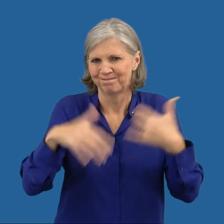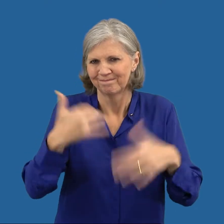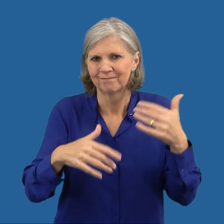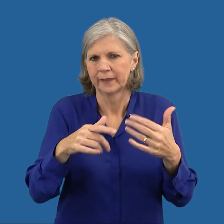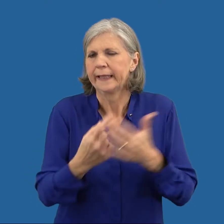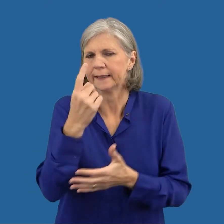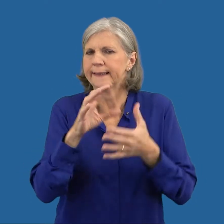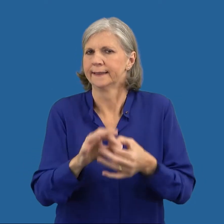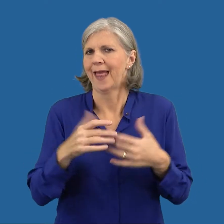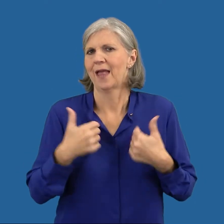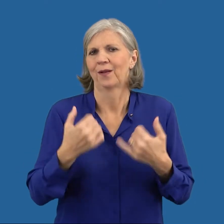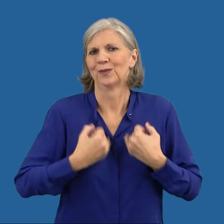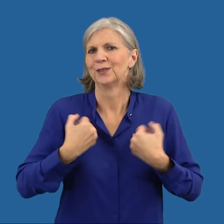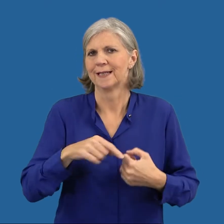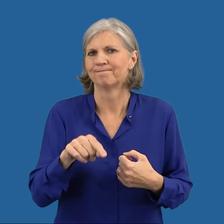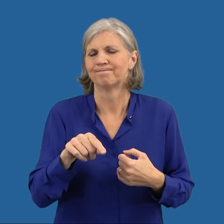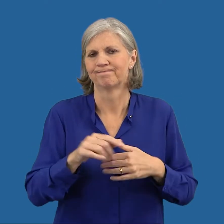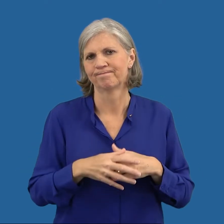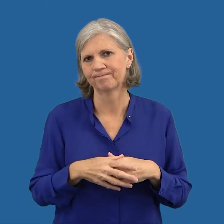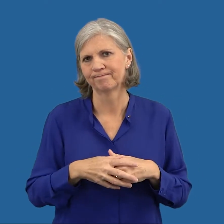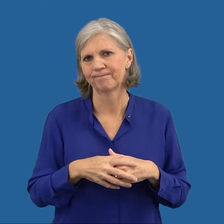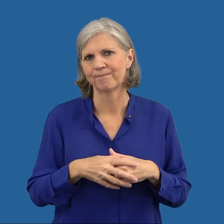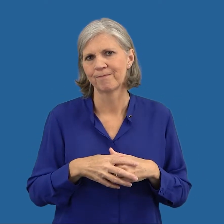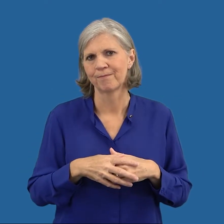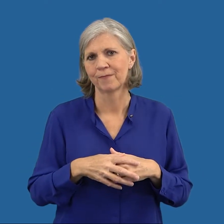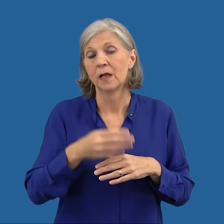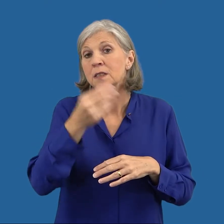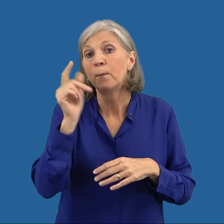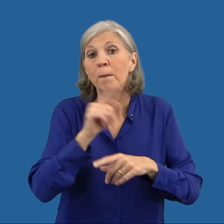Secondary dysmenorrhea is period pain that is caused by a health condition.